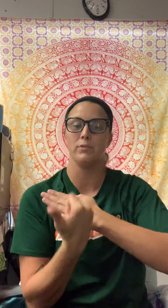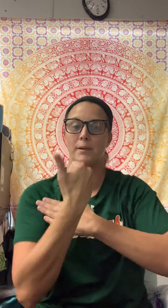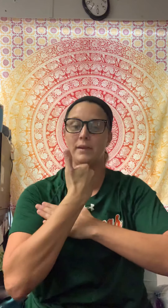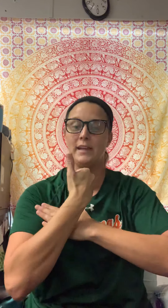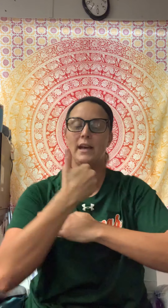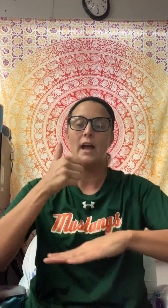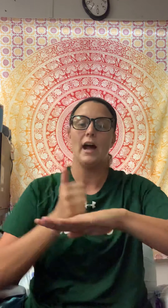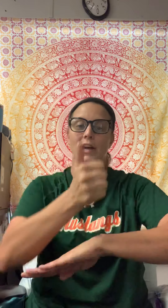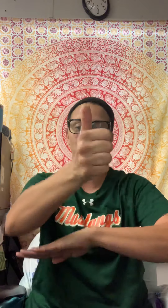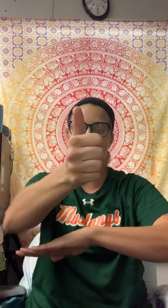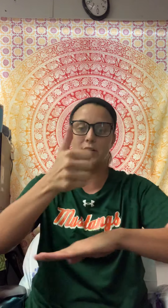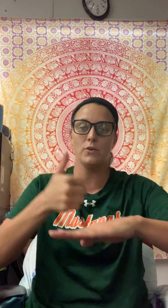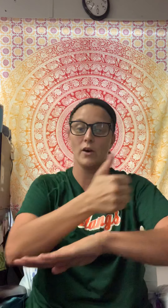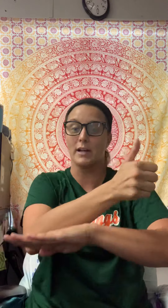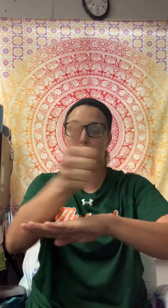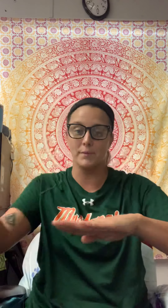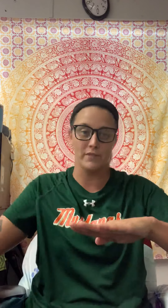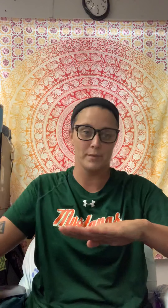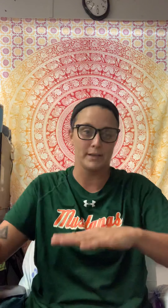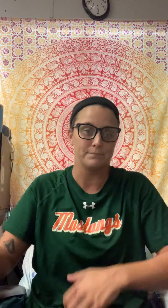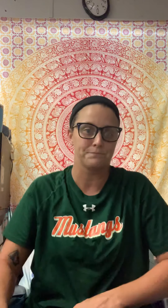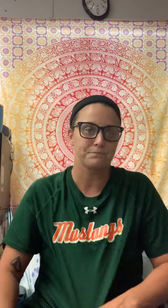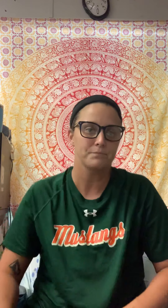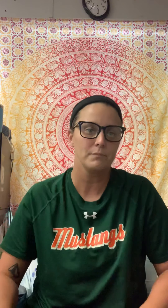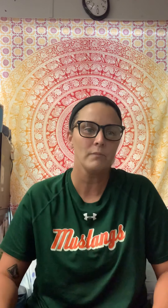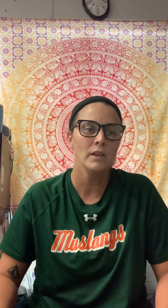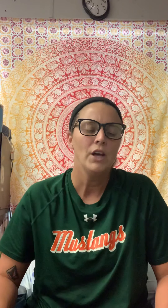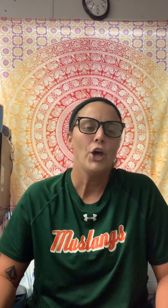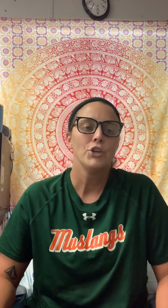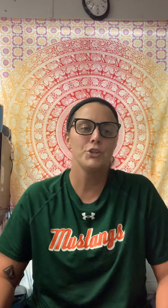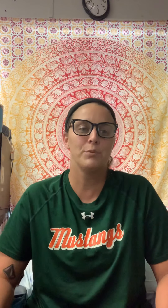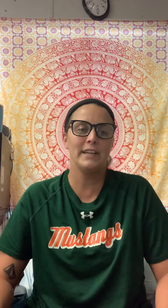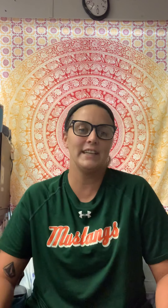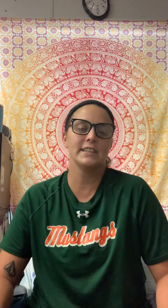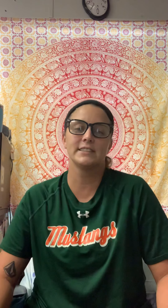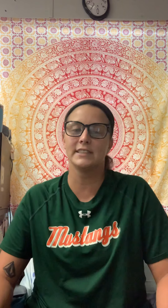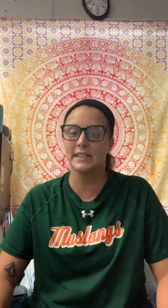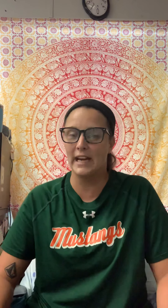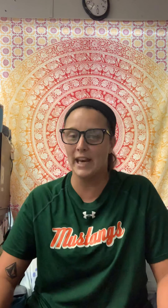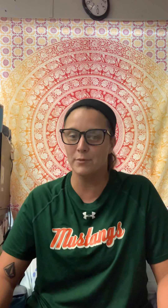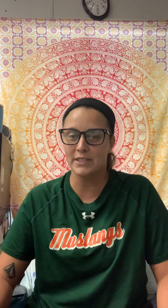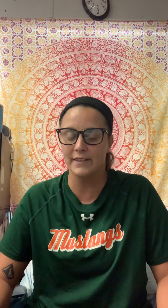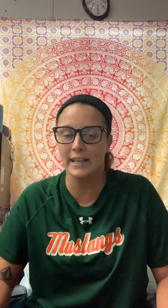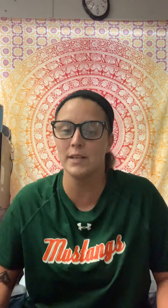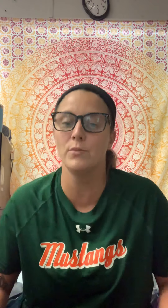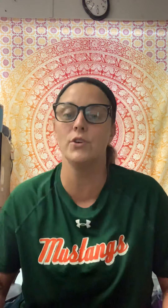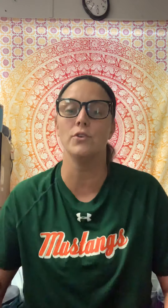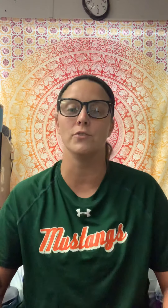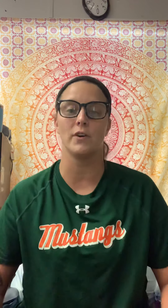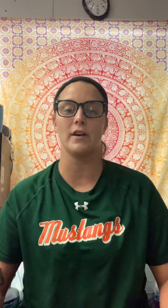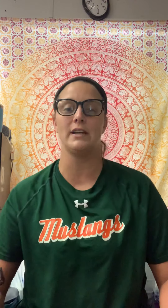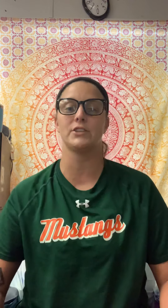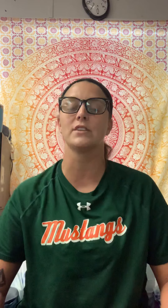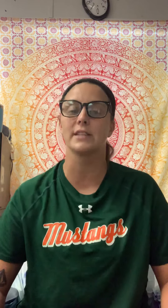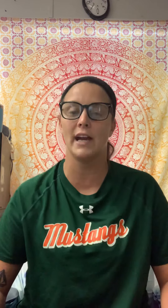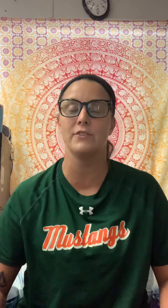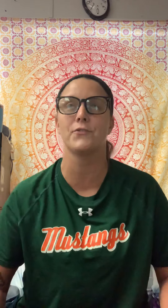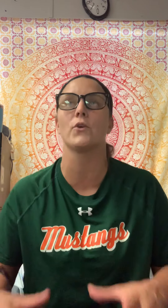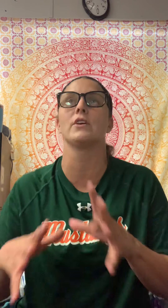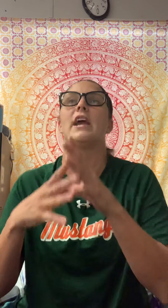blame me, I can blame you, or I can blame everybody. To bleed, this is a sign that can move, all right? So